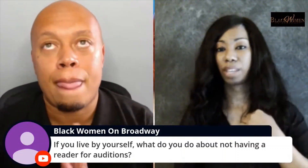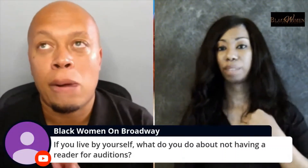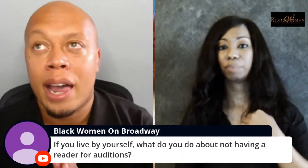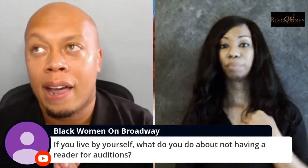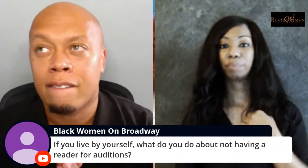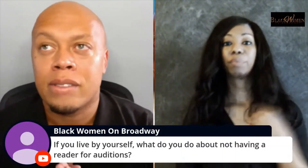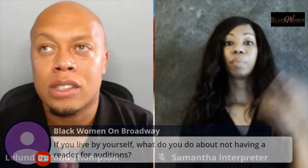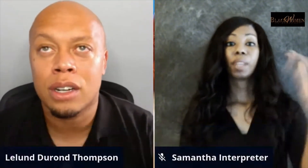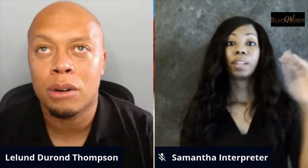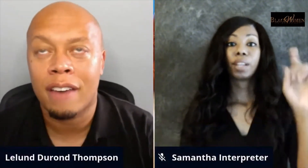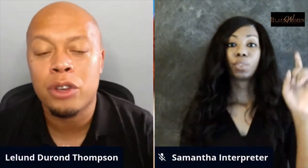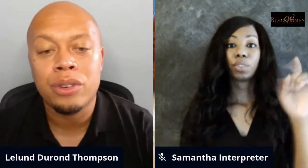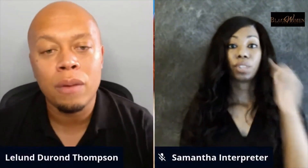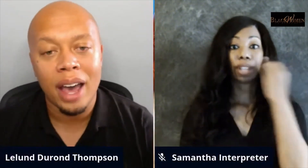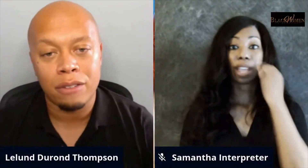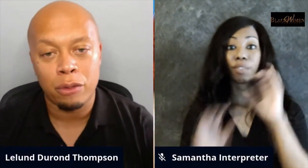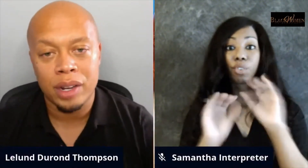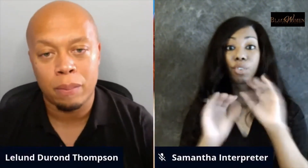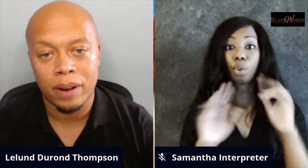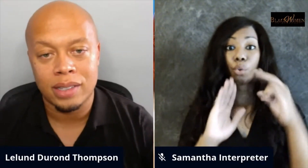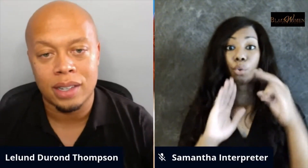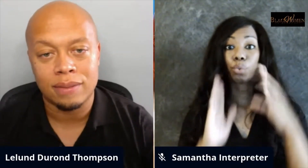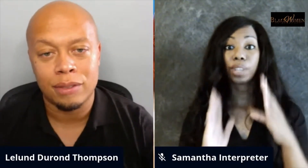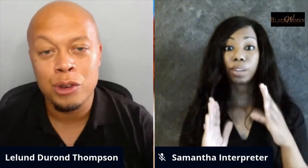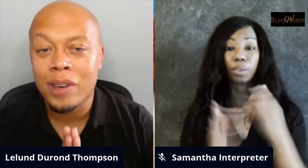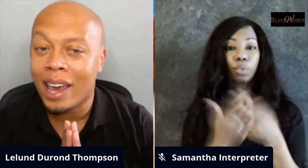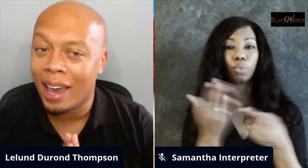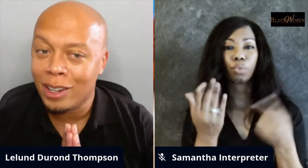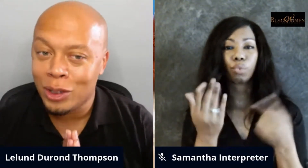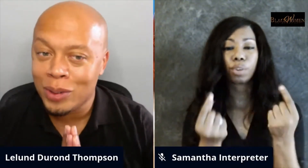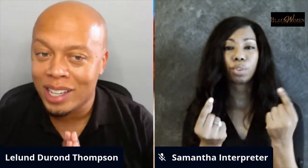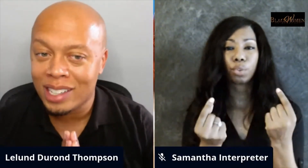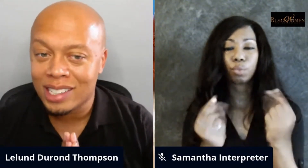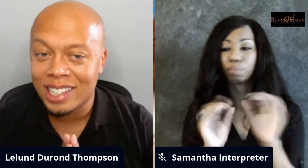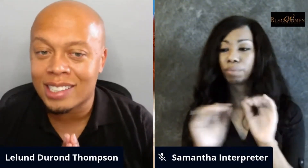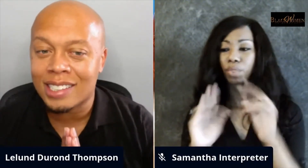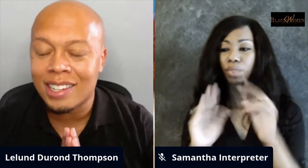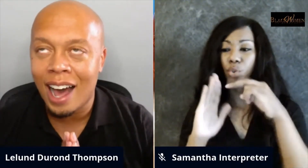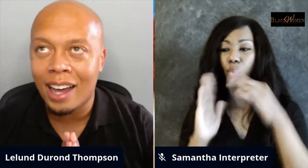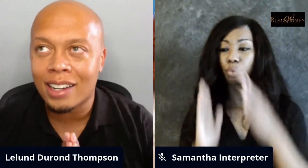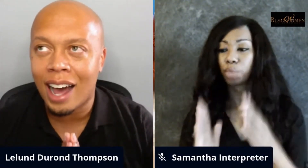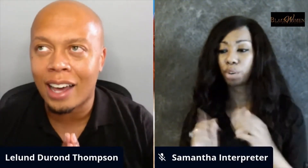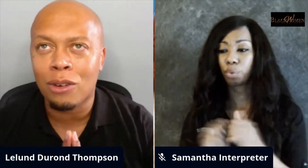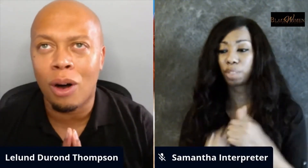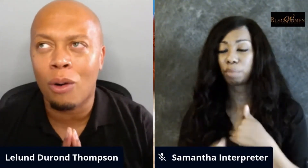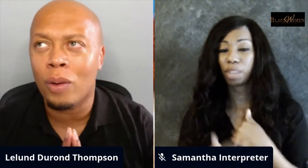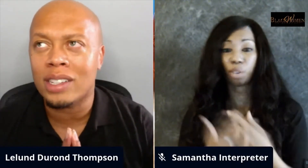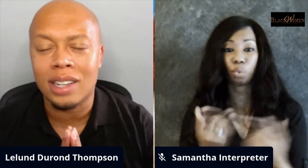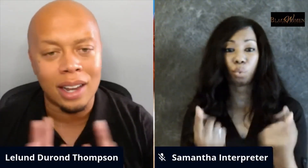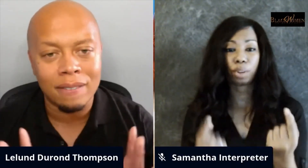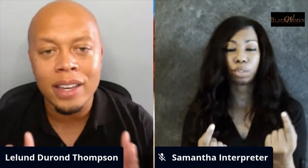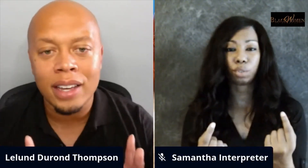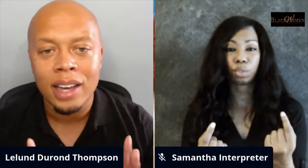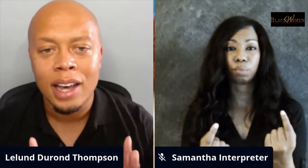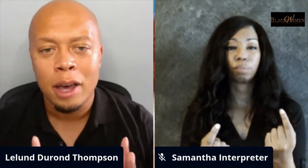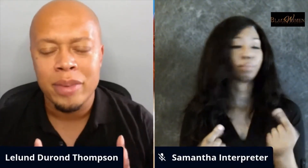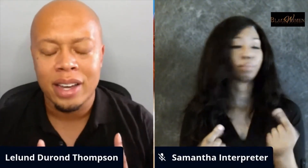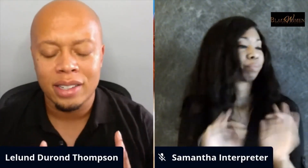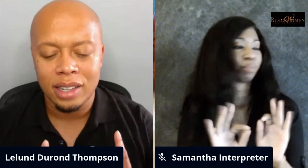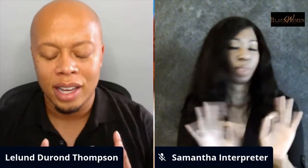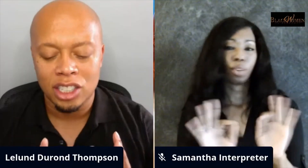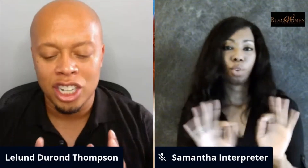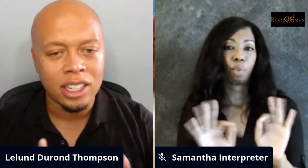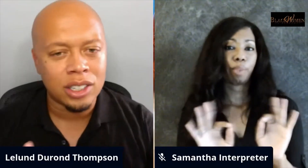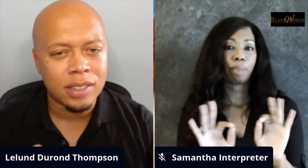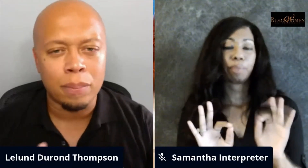question. Okay, so if you don't have a reader present, you can do this. It's not, I don't always love it